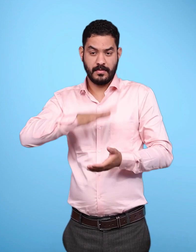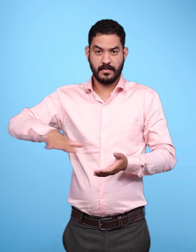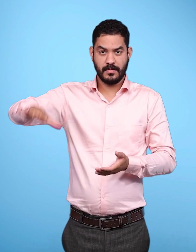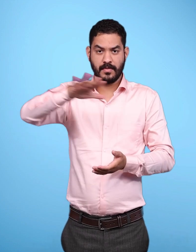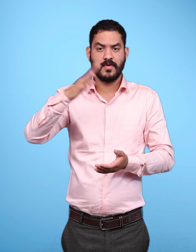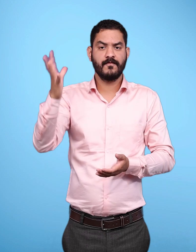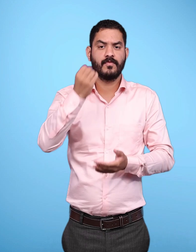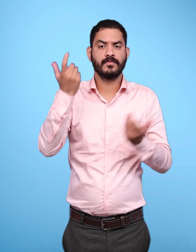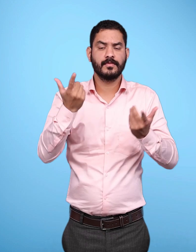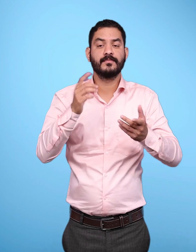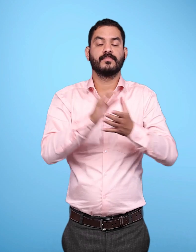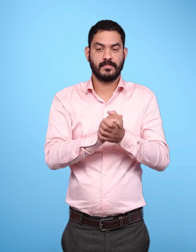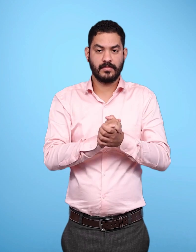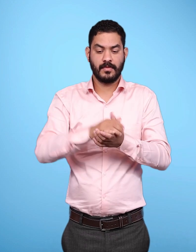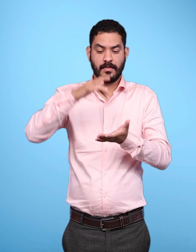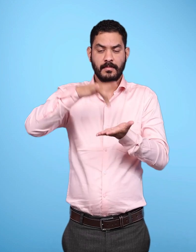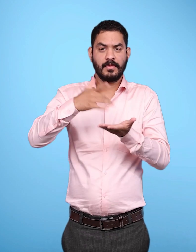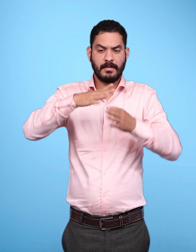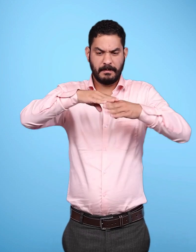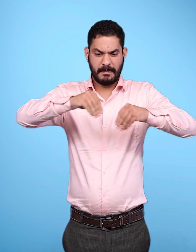76-77. Although it's a desert,